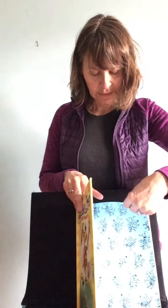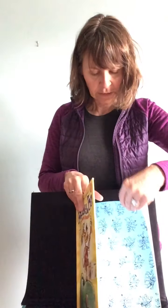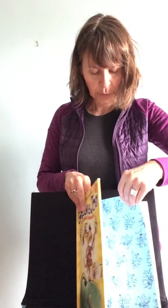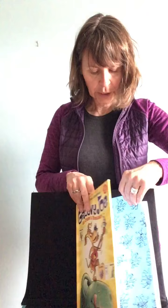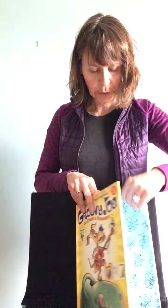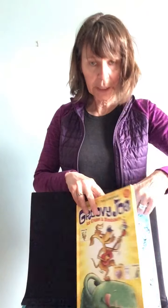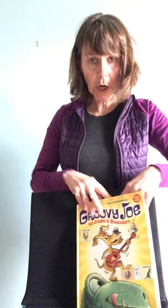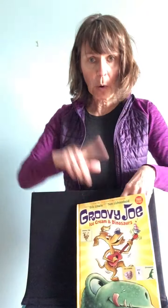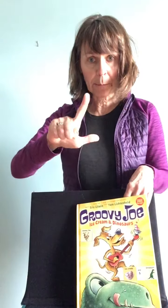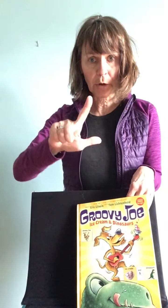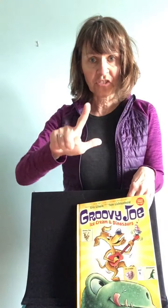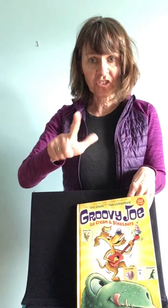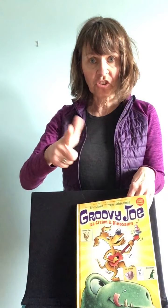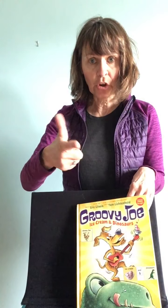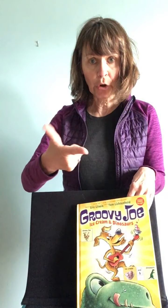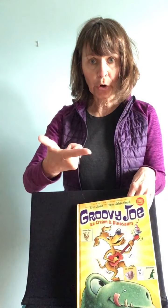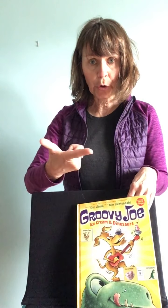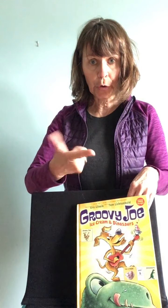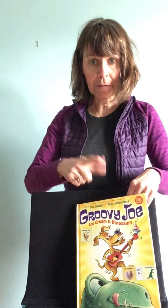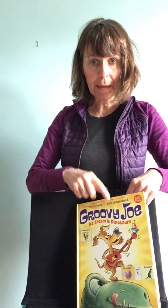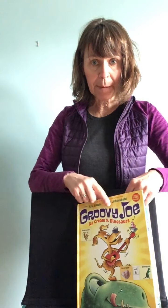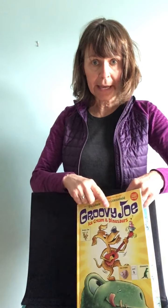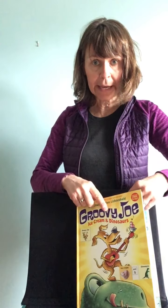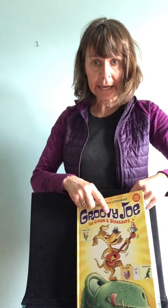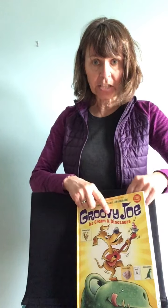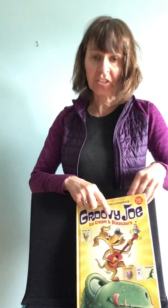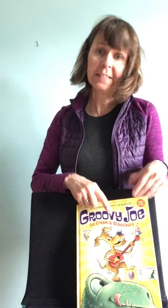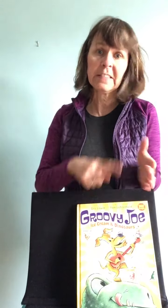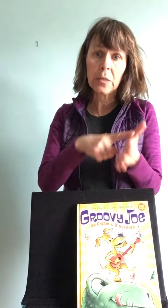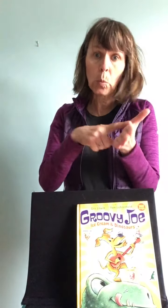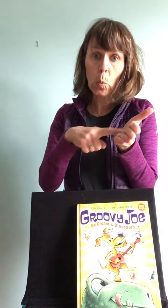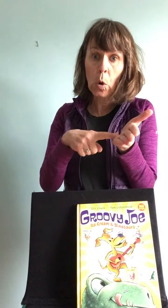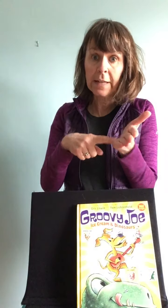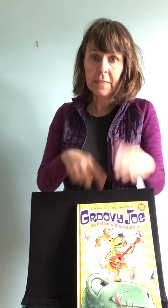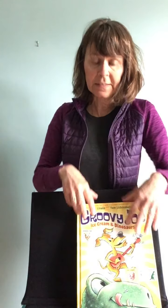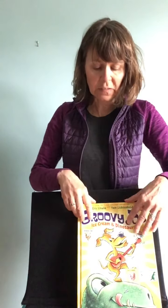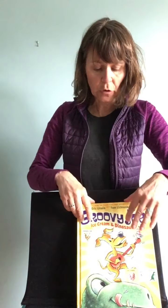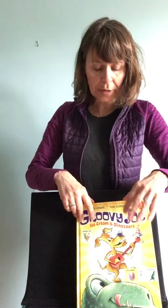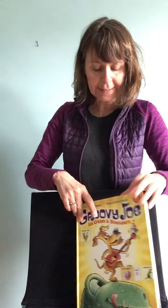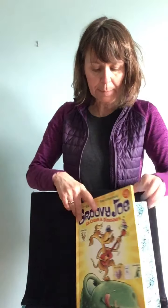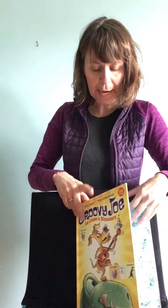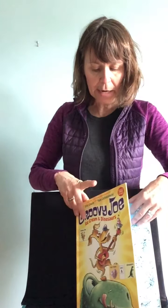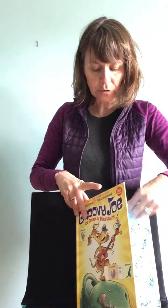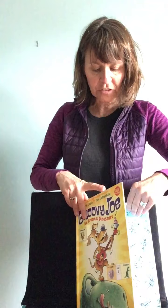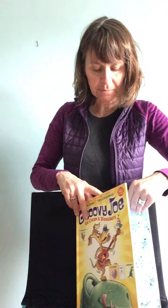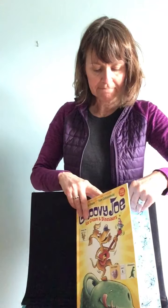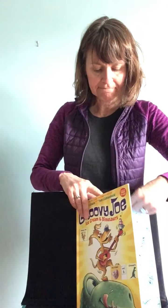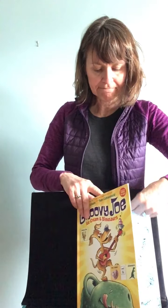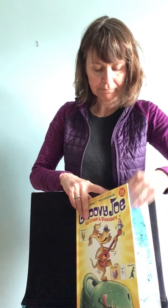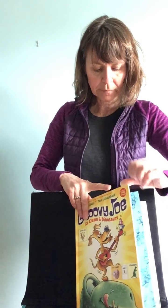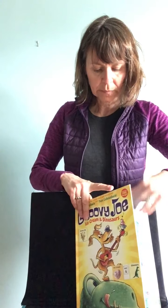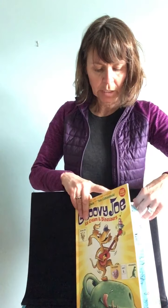So here we go. I'm going to turn the page and see what this story is about.